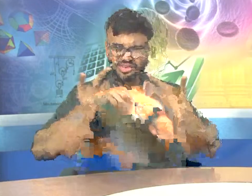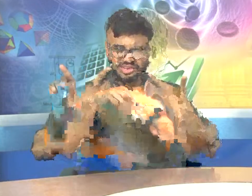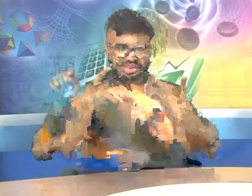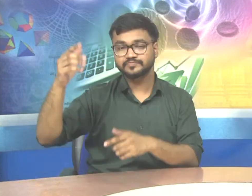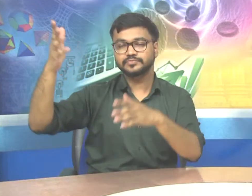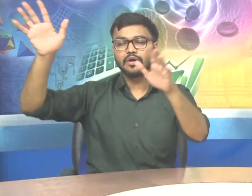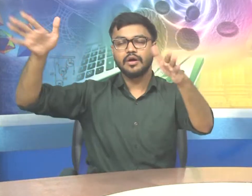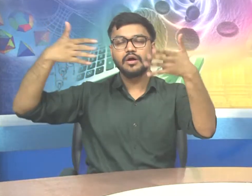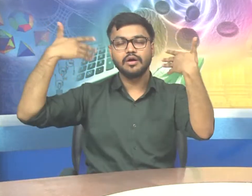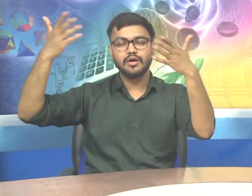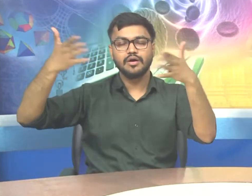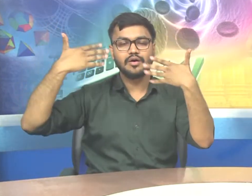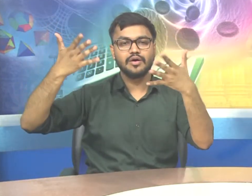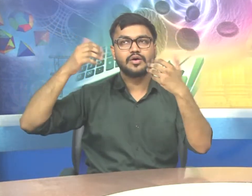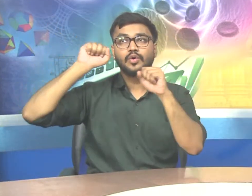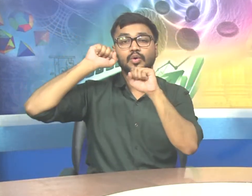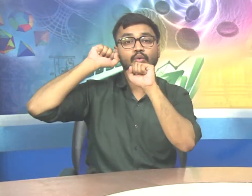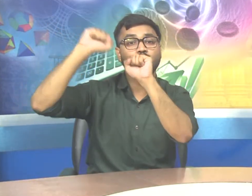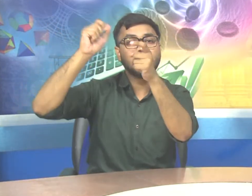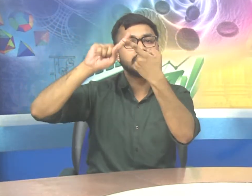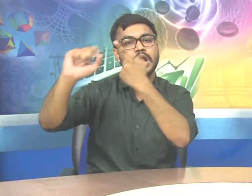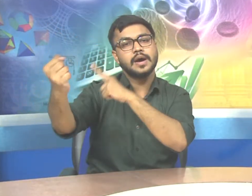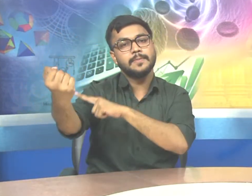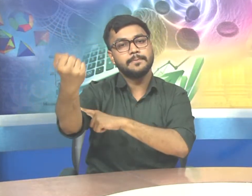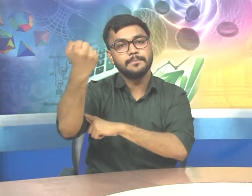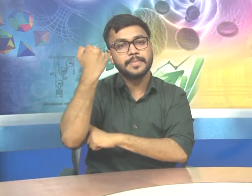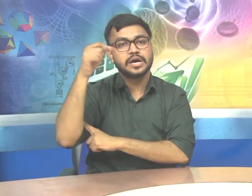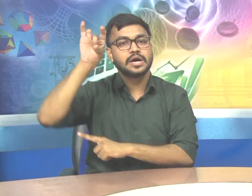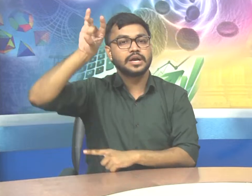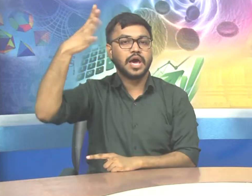which show the other form of energy.